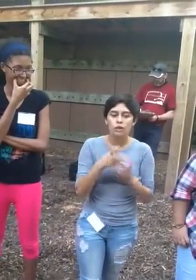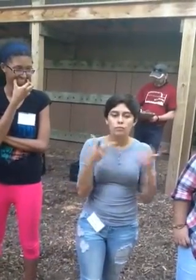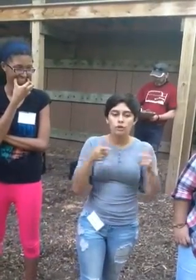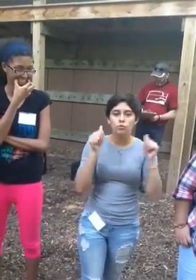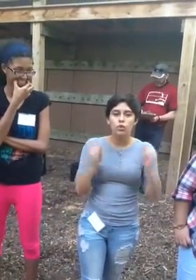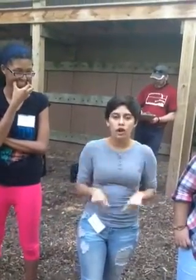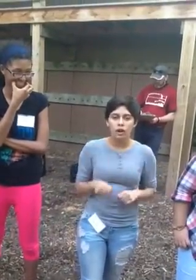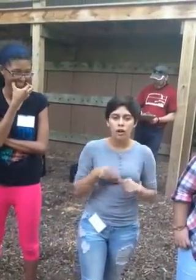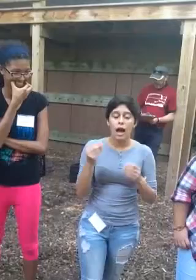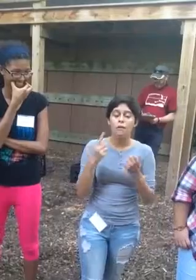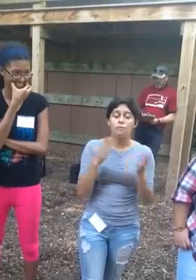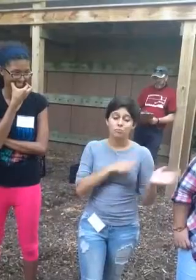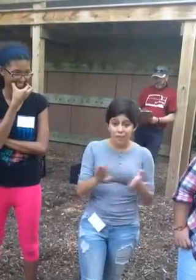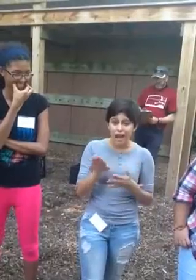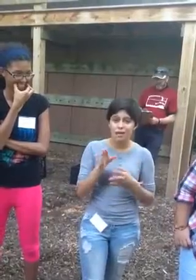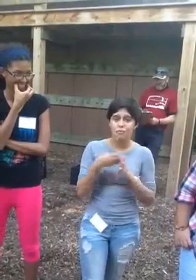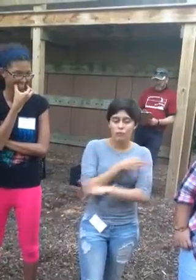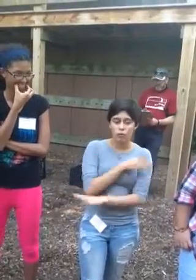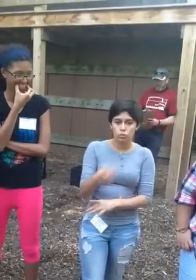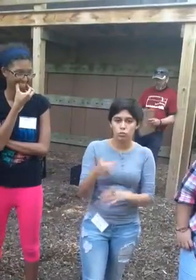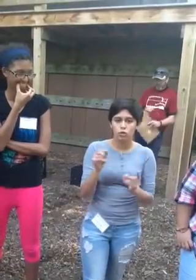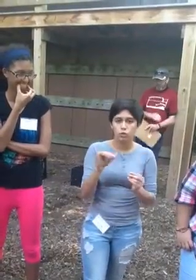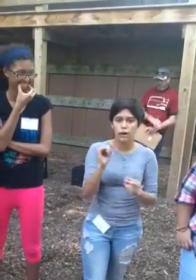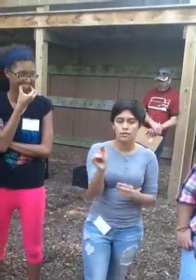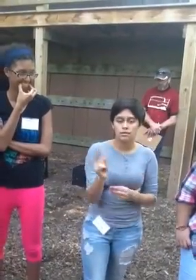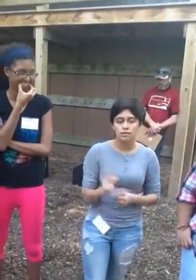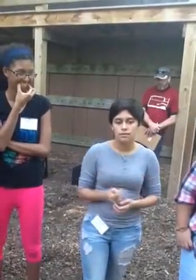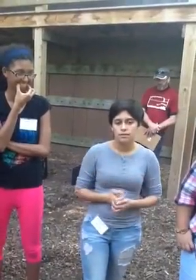communication with everyone, and that's important, and to plan before you do something.